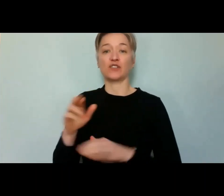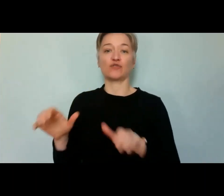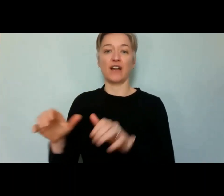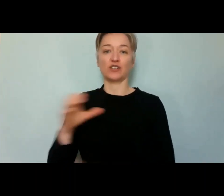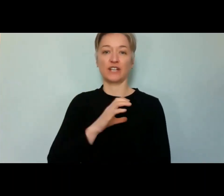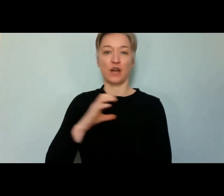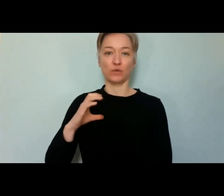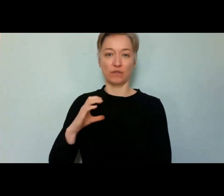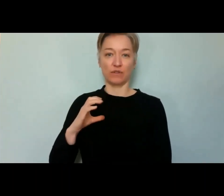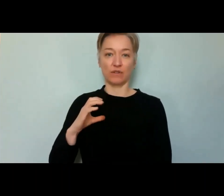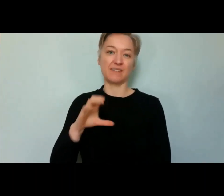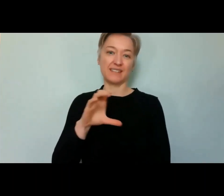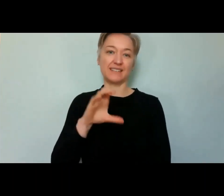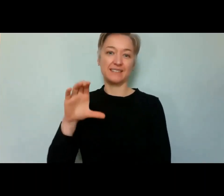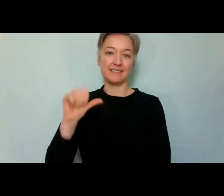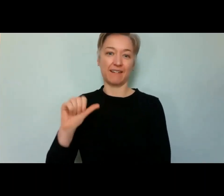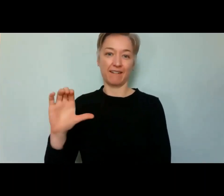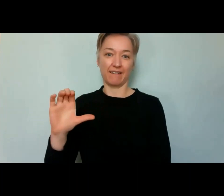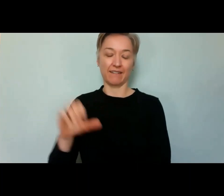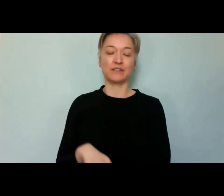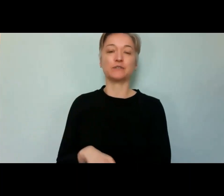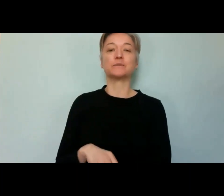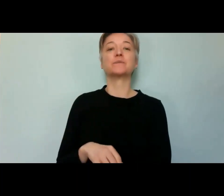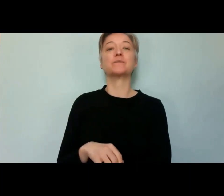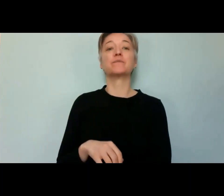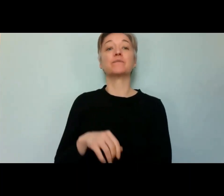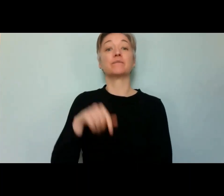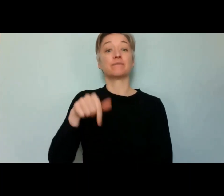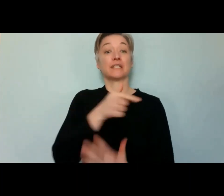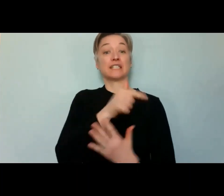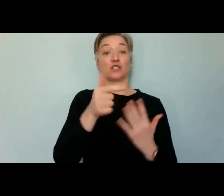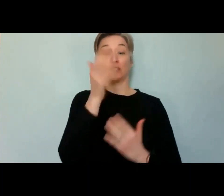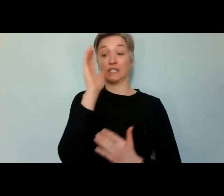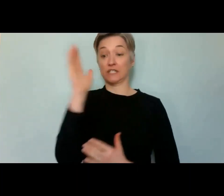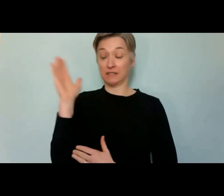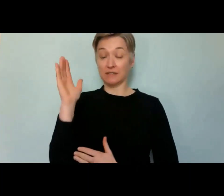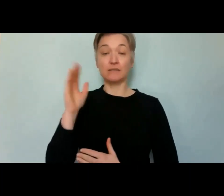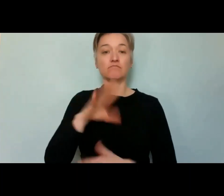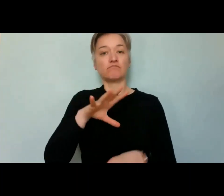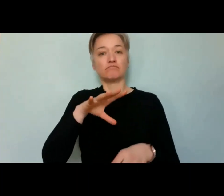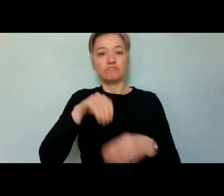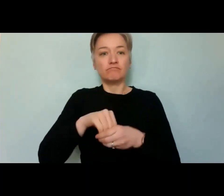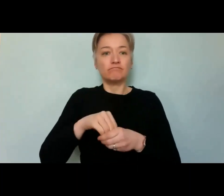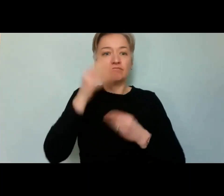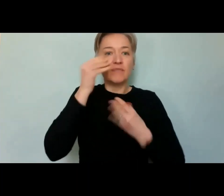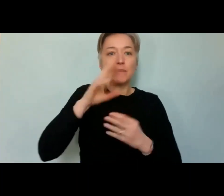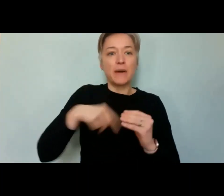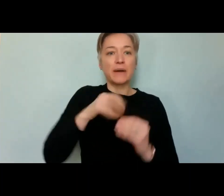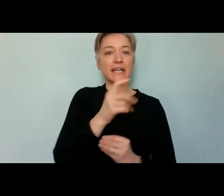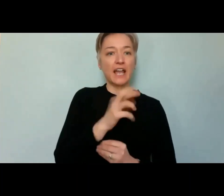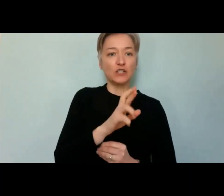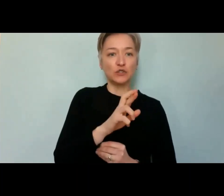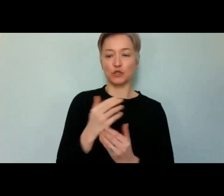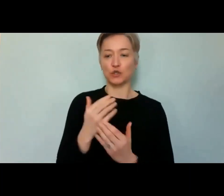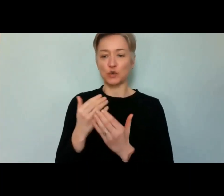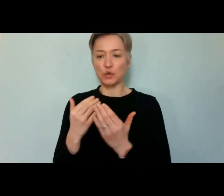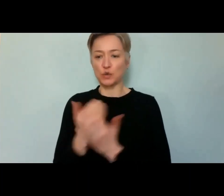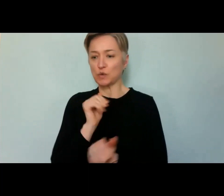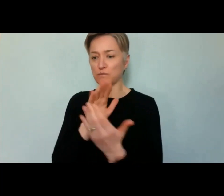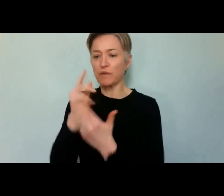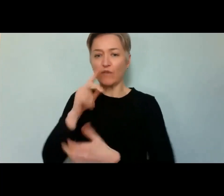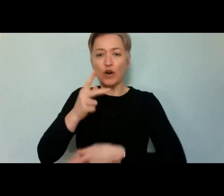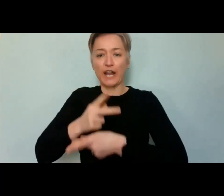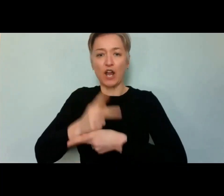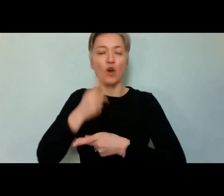Council, or the CCAC. This series brings information on cancer and cutting-edge care to both the community and